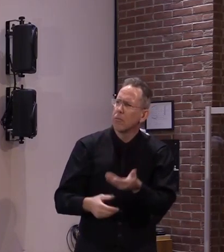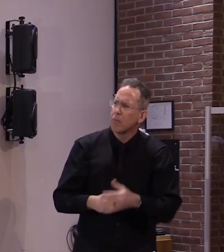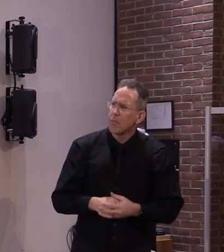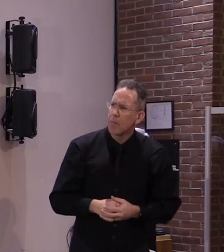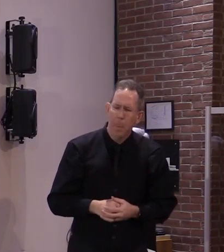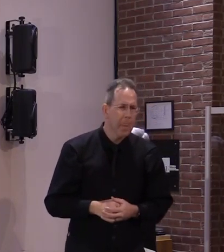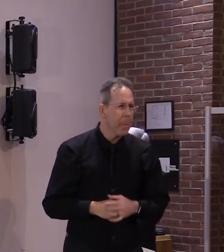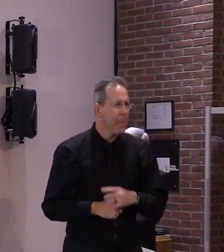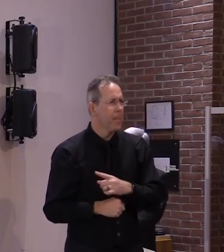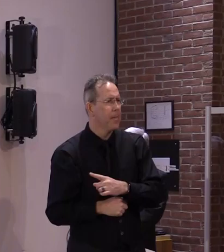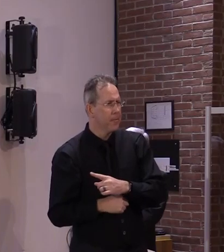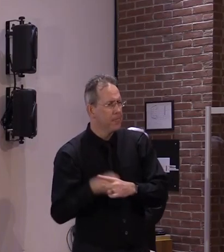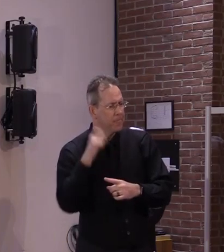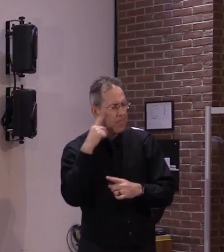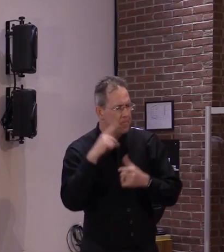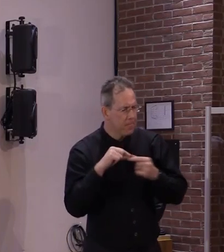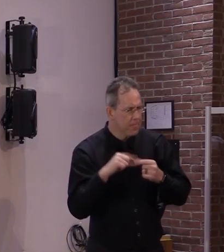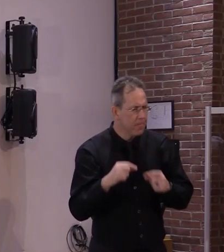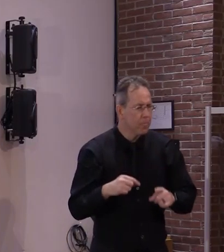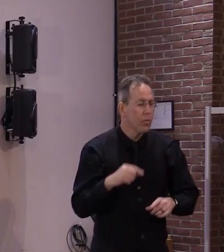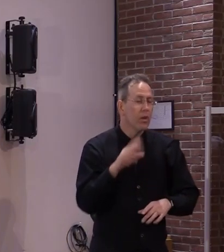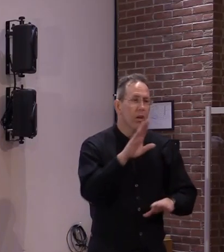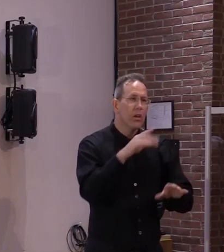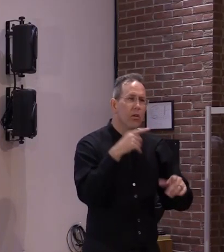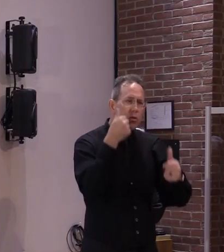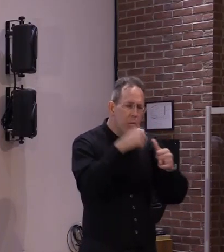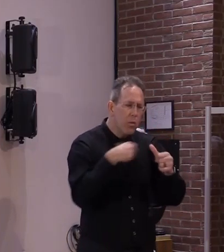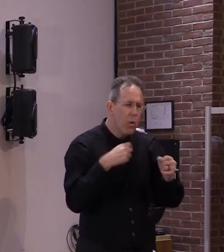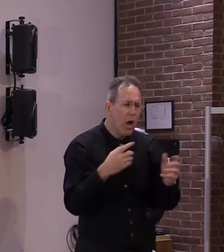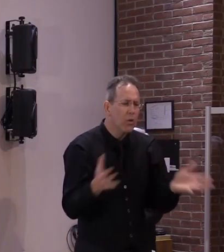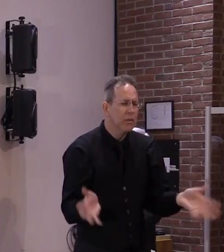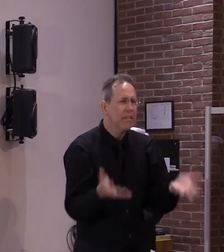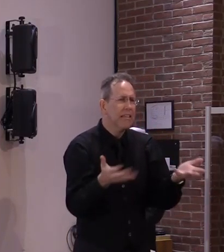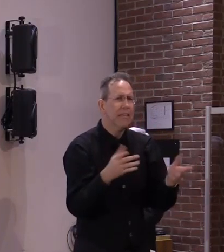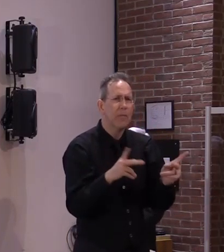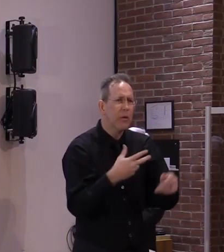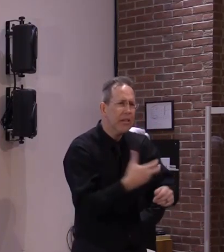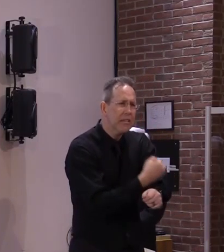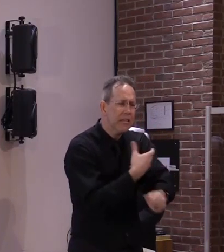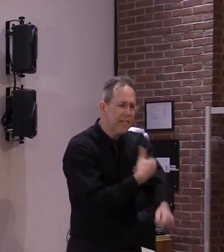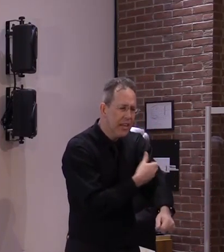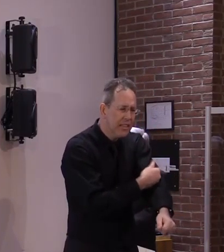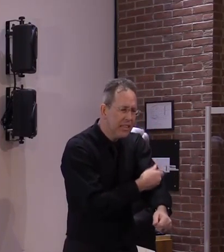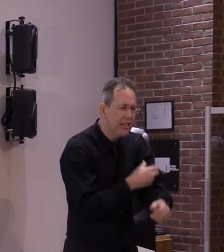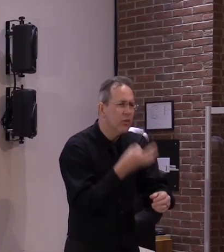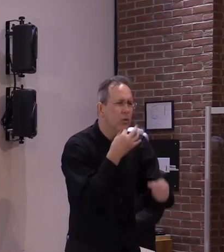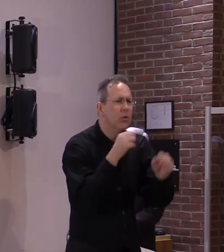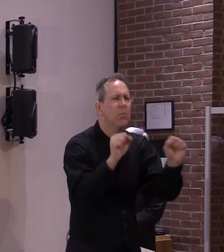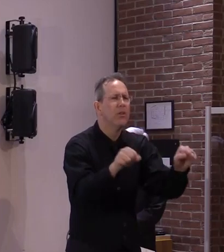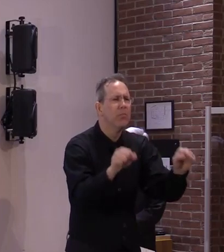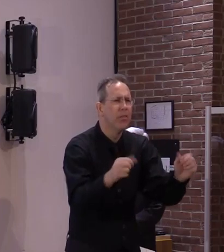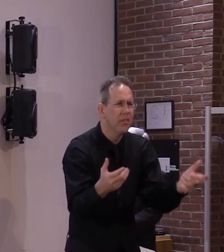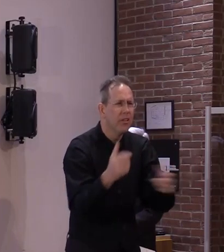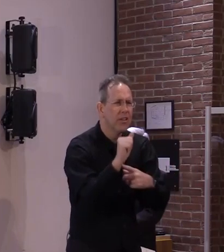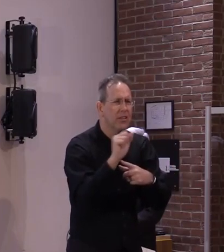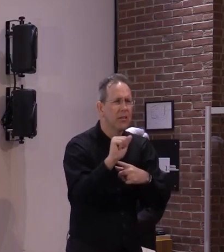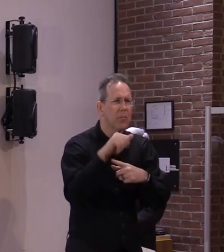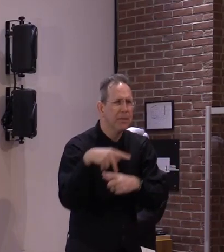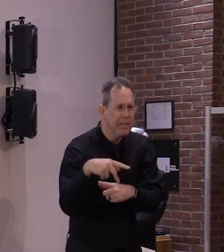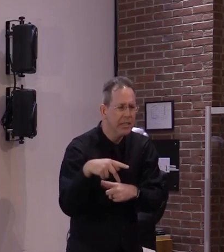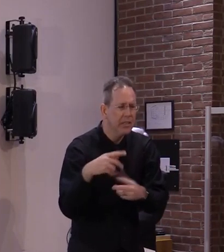vaccinated as soon as possible. That's the only way we're going to get through this. We had expectations in the beginning as to